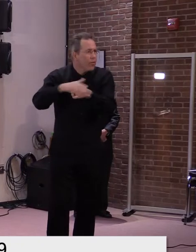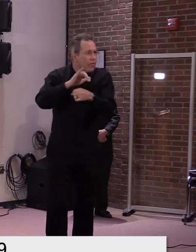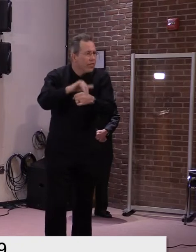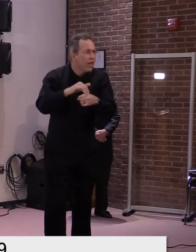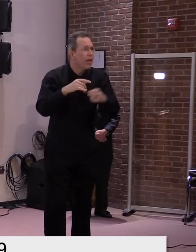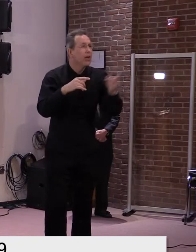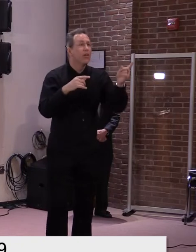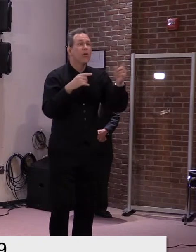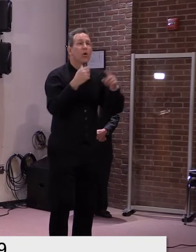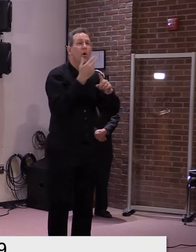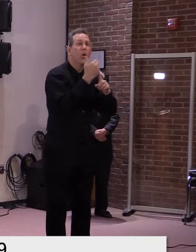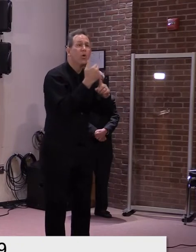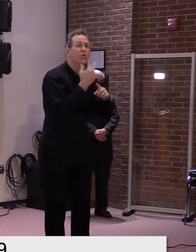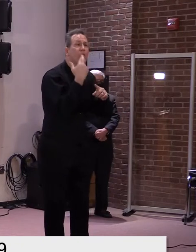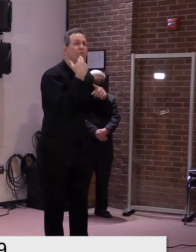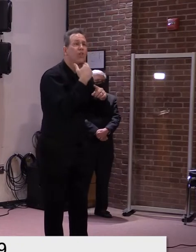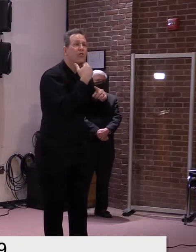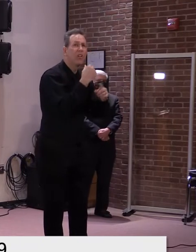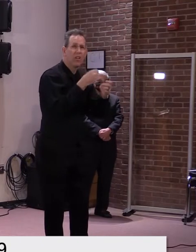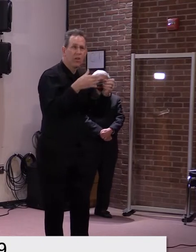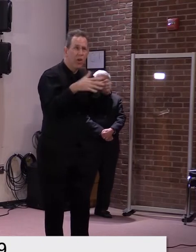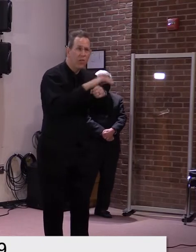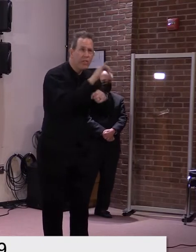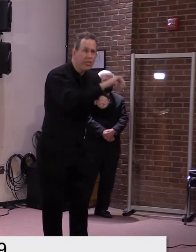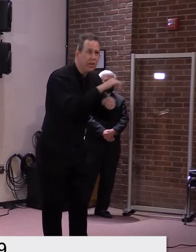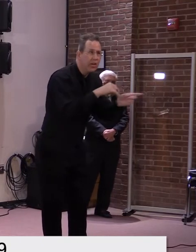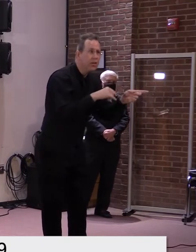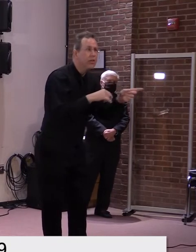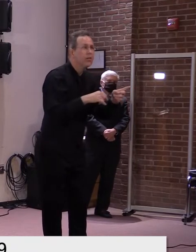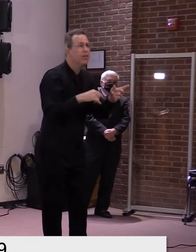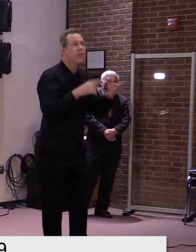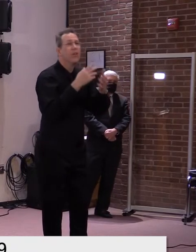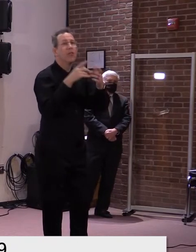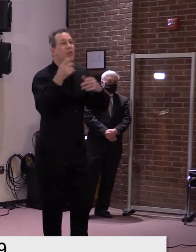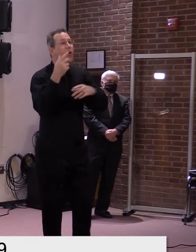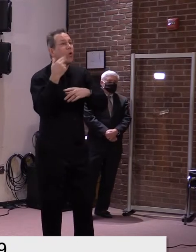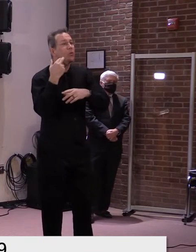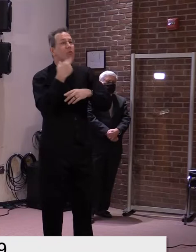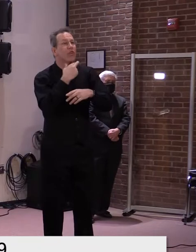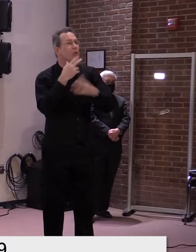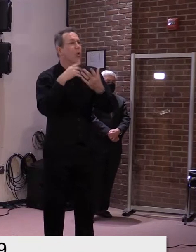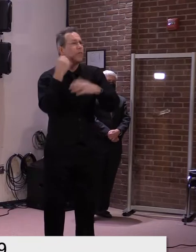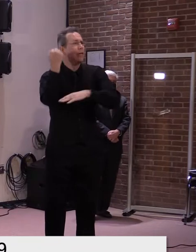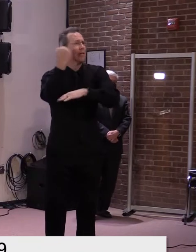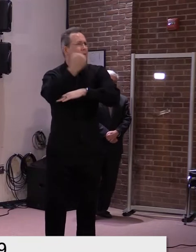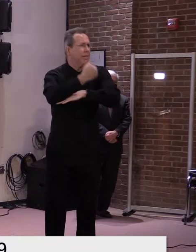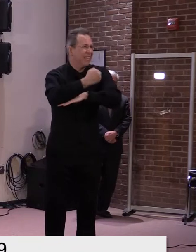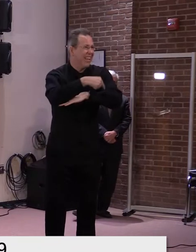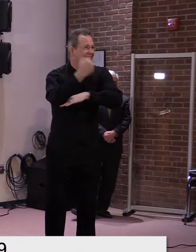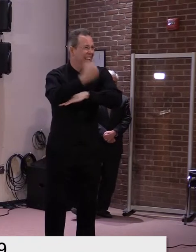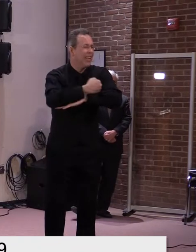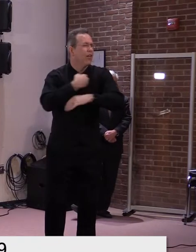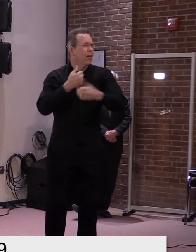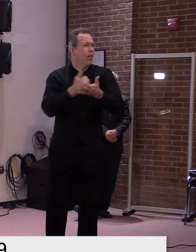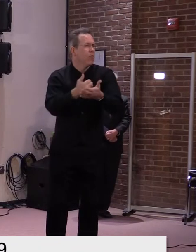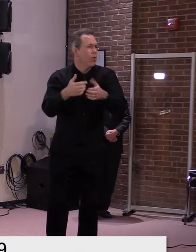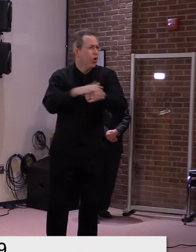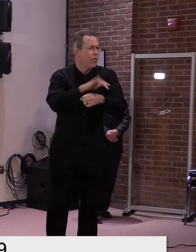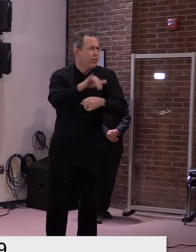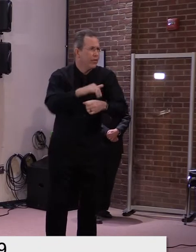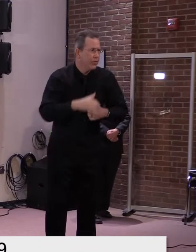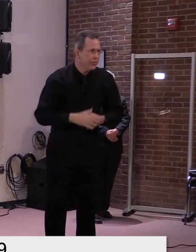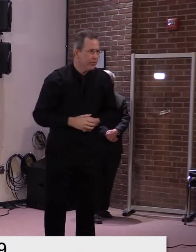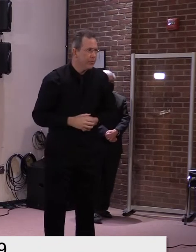and funds for the Shuttered Venue Operations Grant Program. Again, as program details become available from our federal